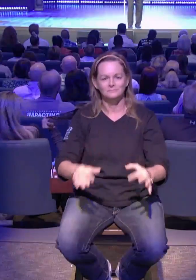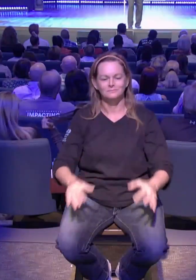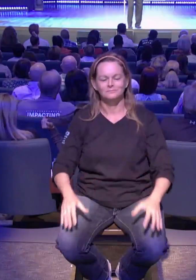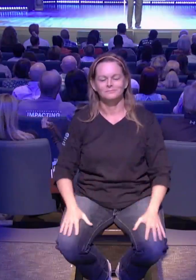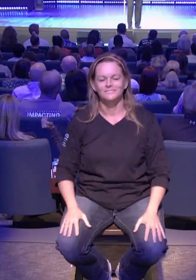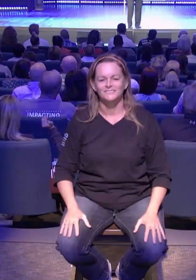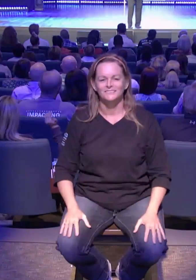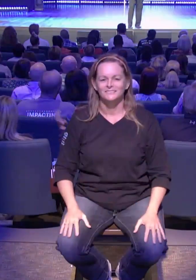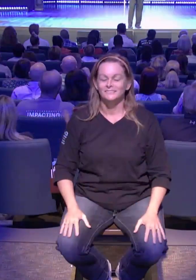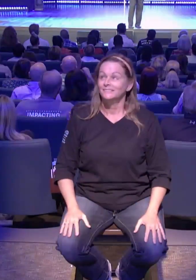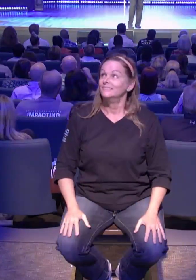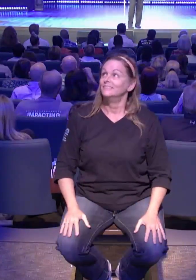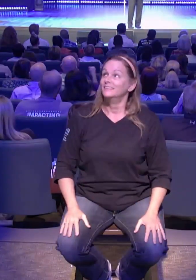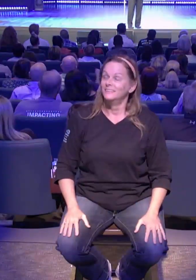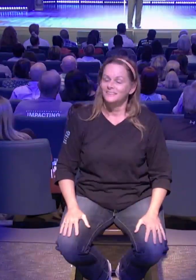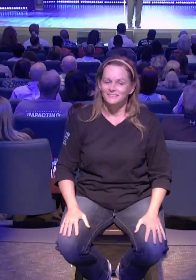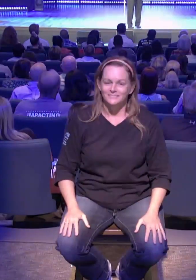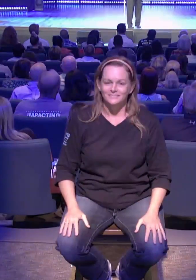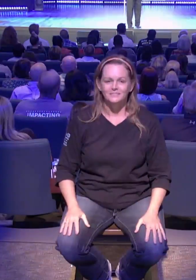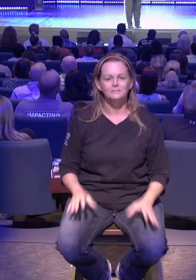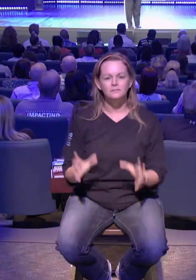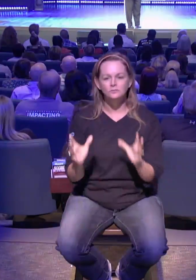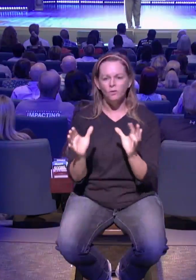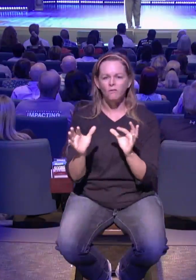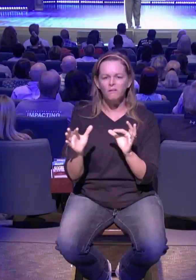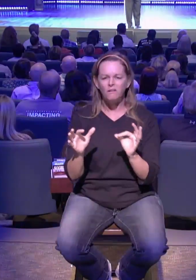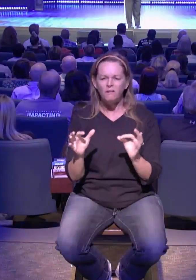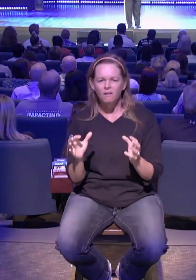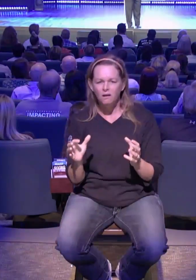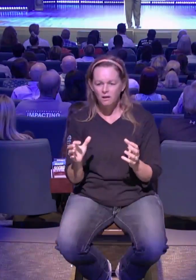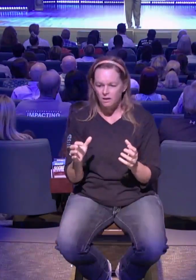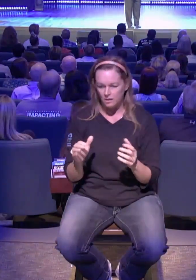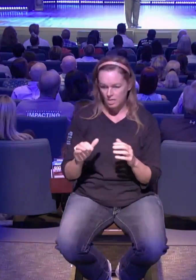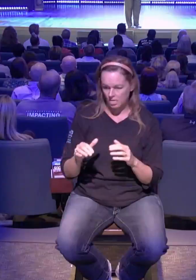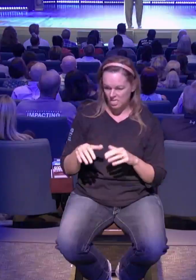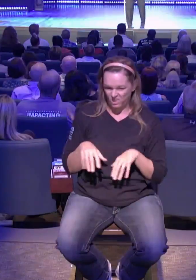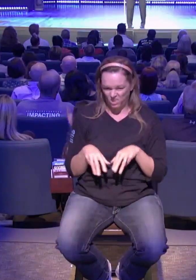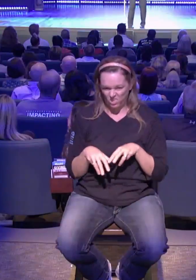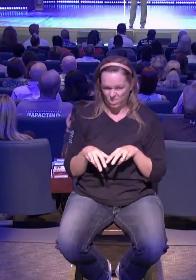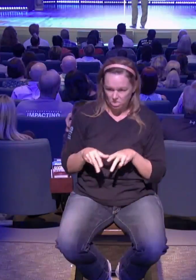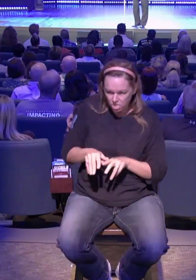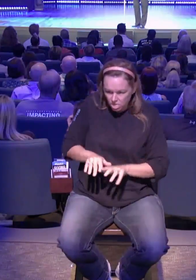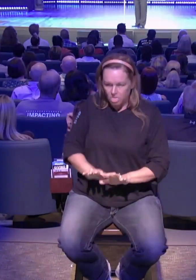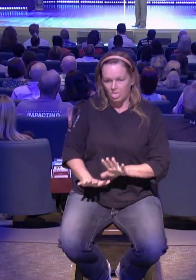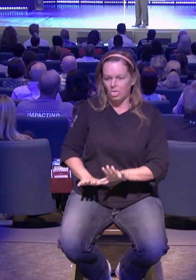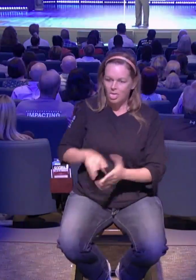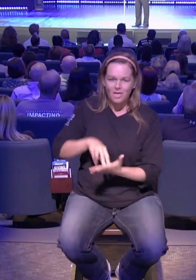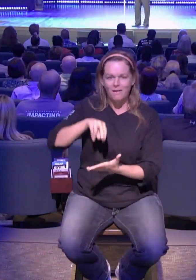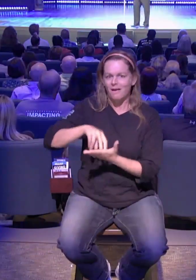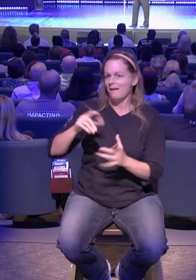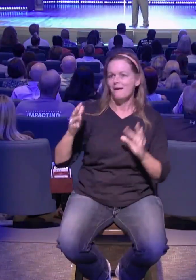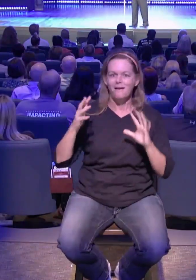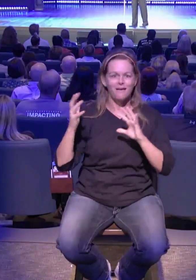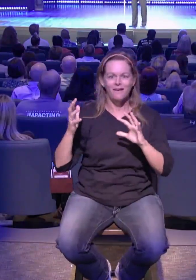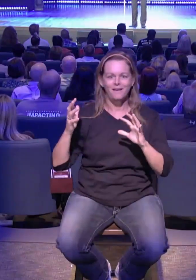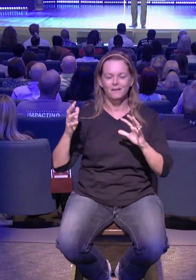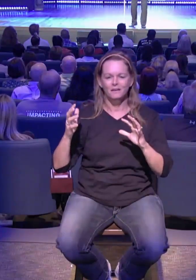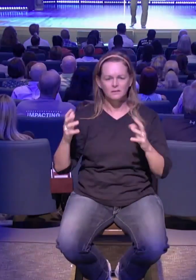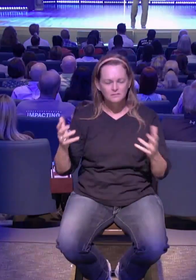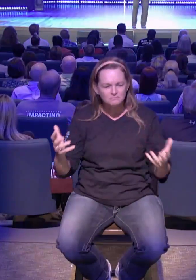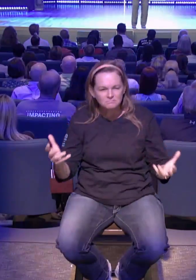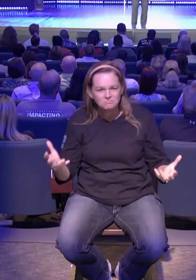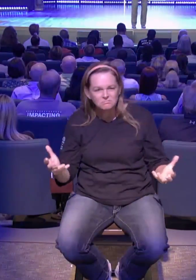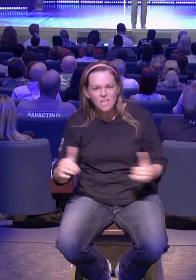and they're trying to examine all this, and they can't explain it. And then that's when they came to their senses and said, these are